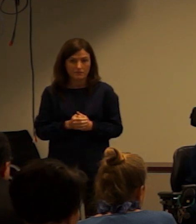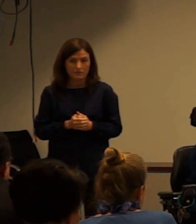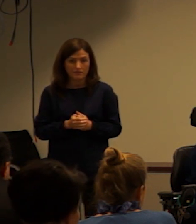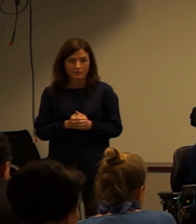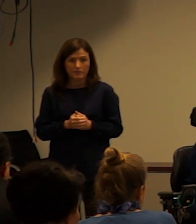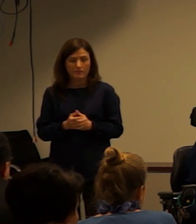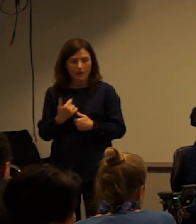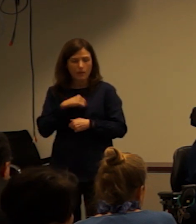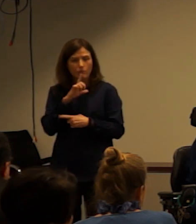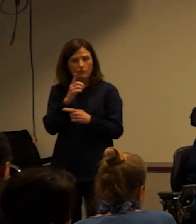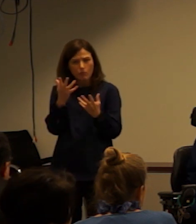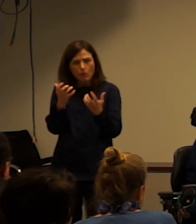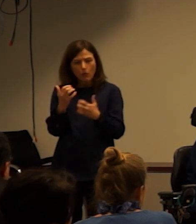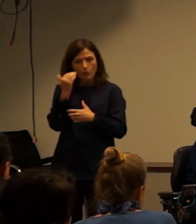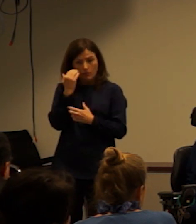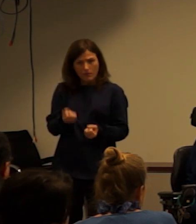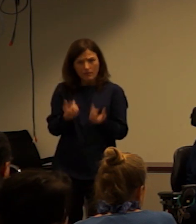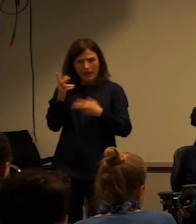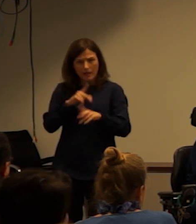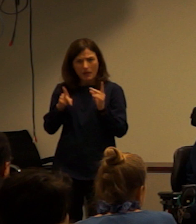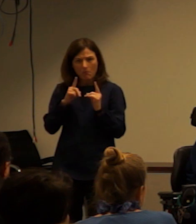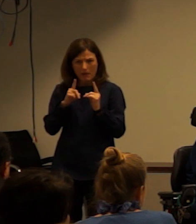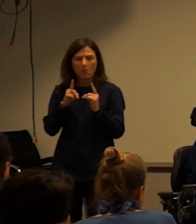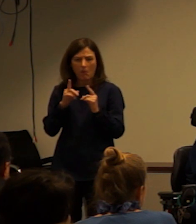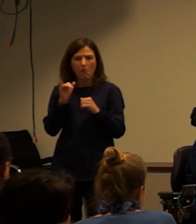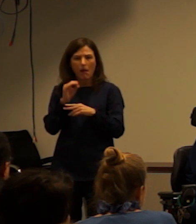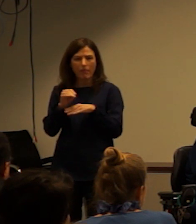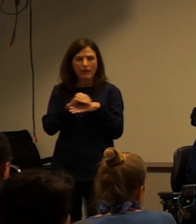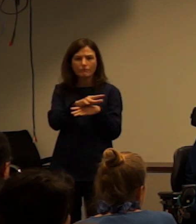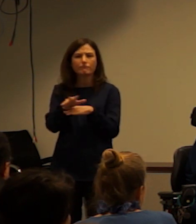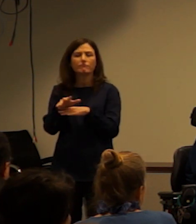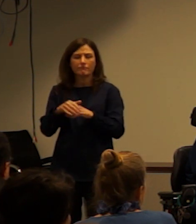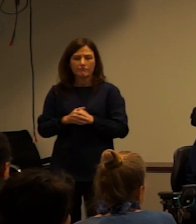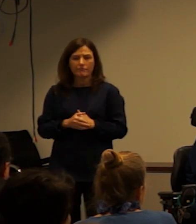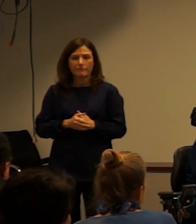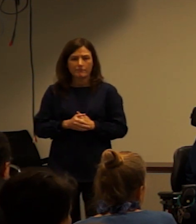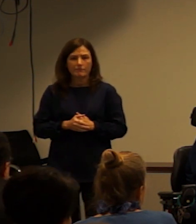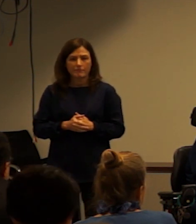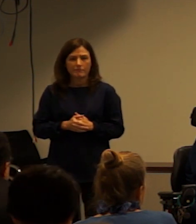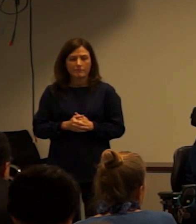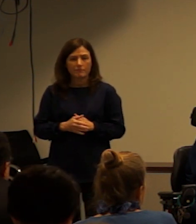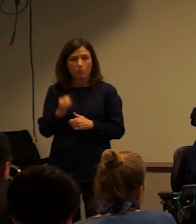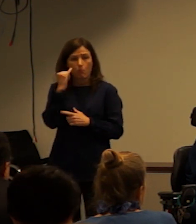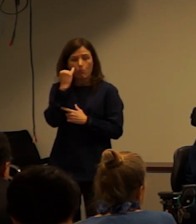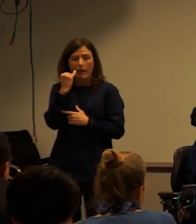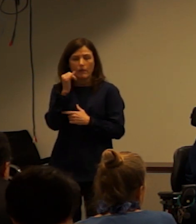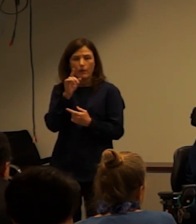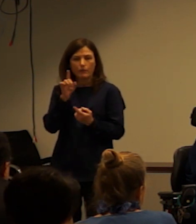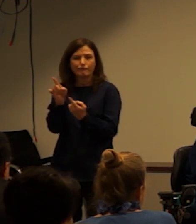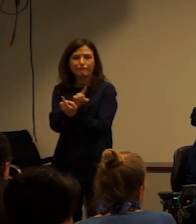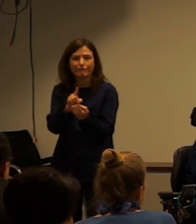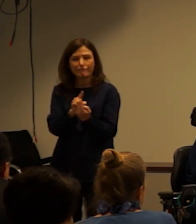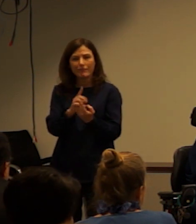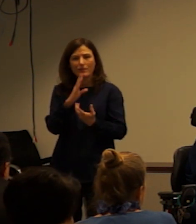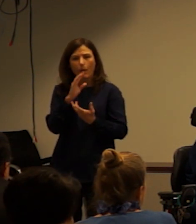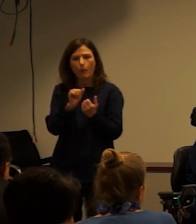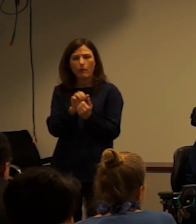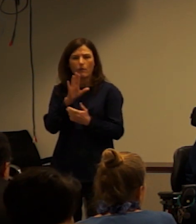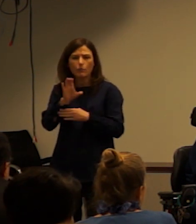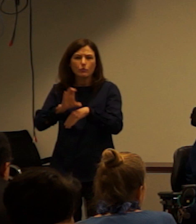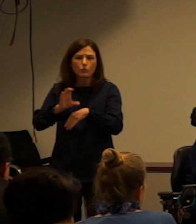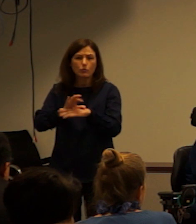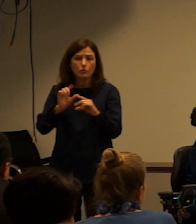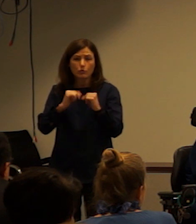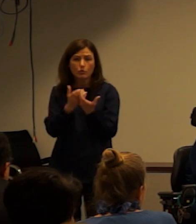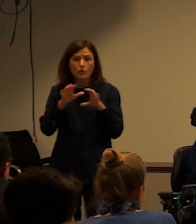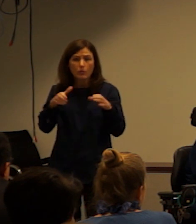And so we really want to know how many people this is reaching. So even if you go and talk to your church group, you know, and